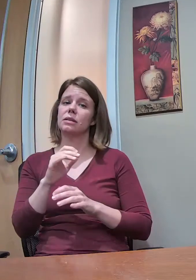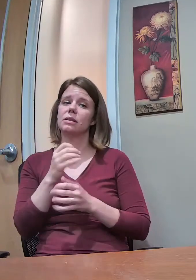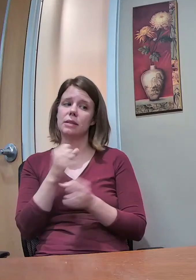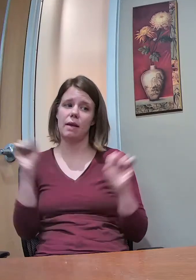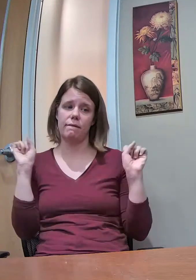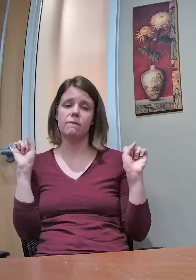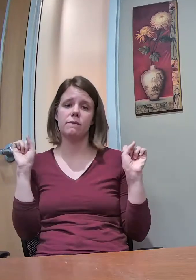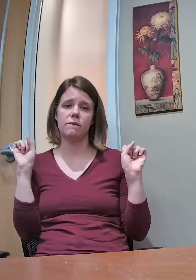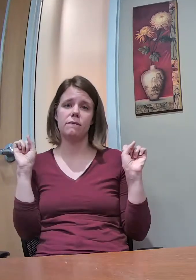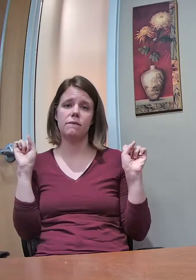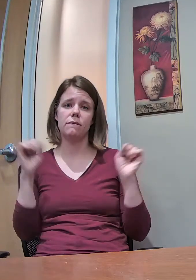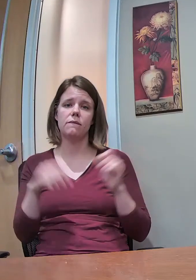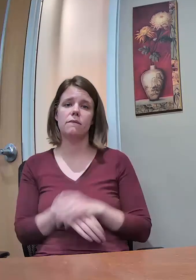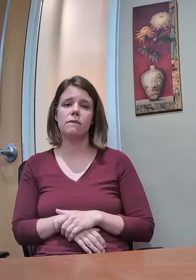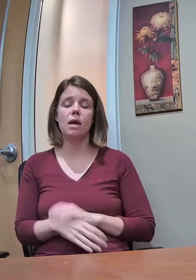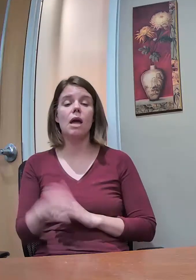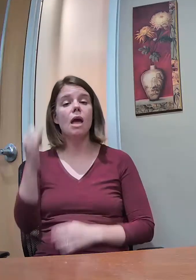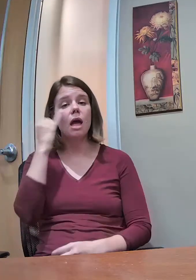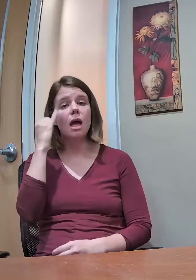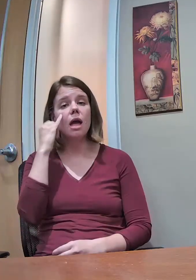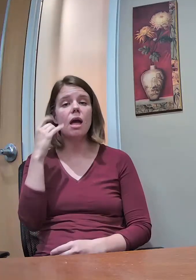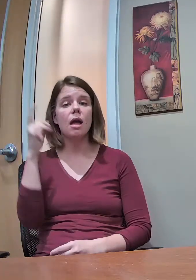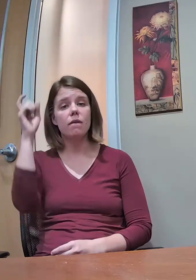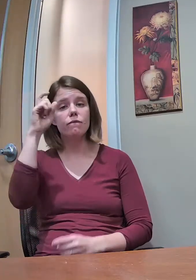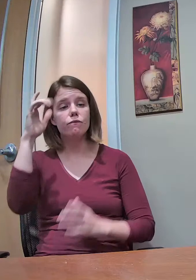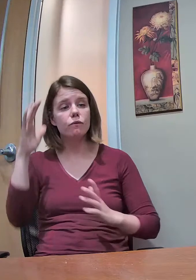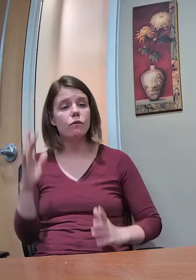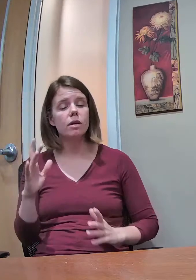Residents who are not under isolation